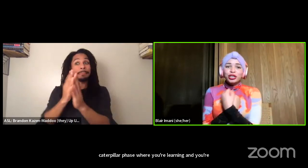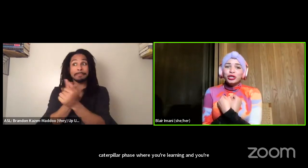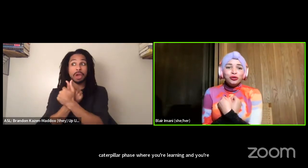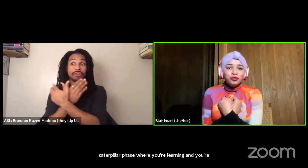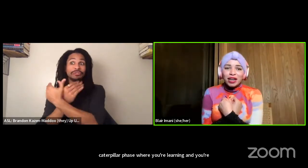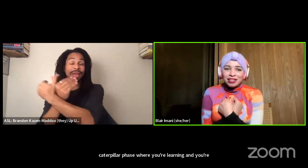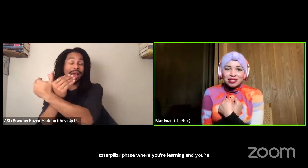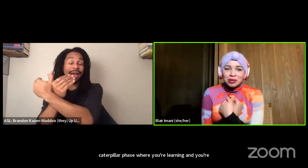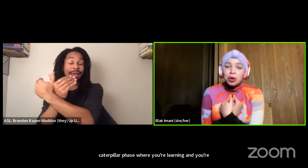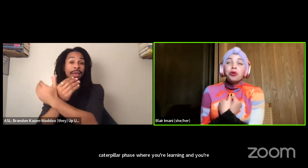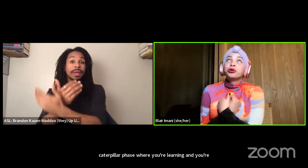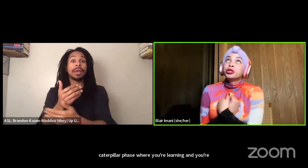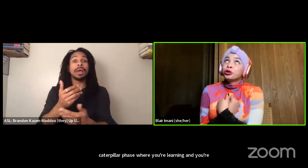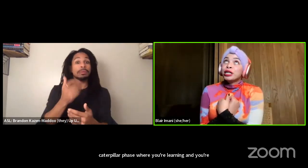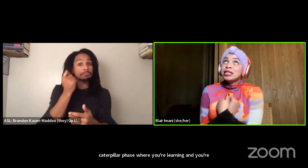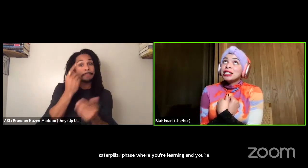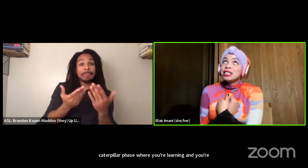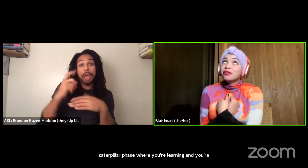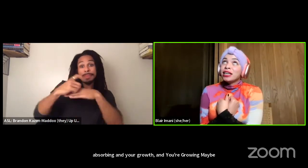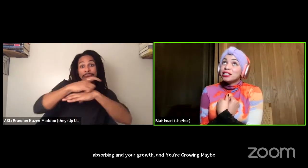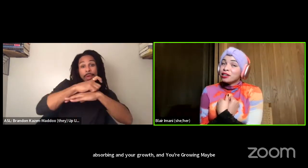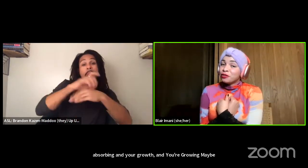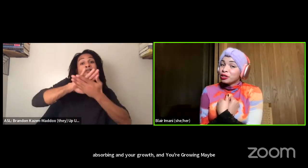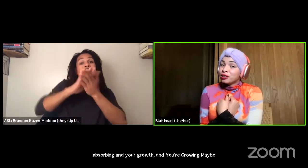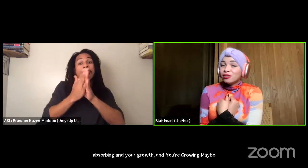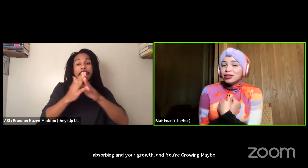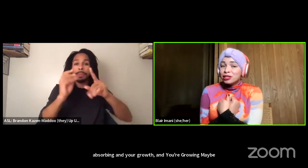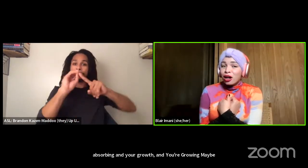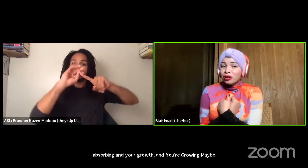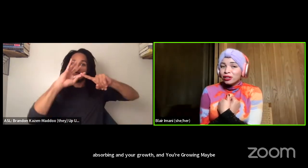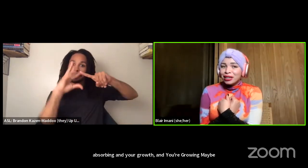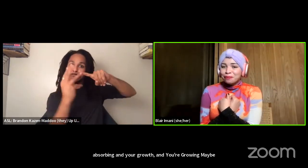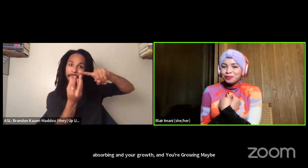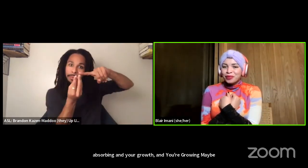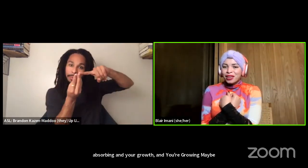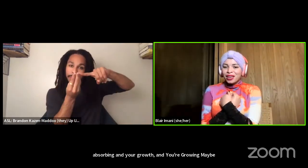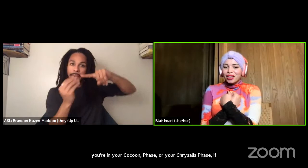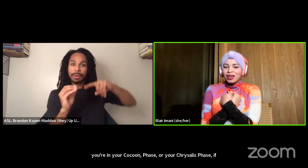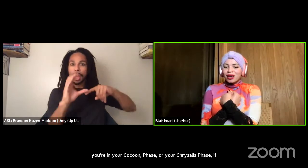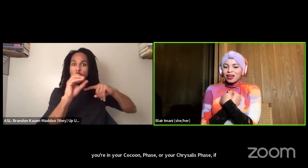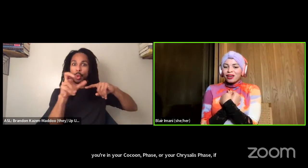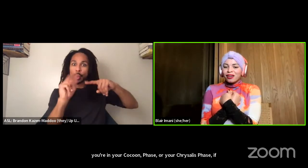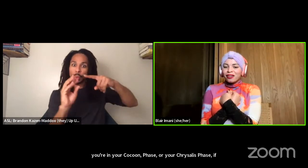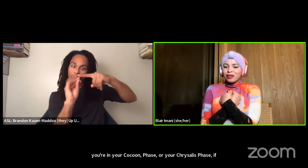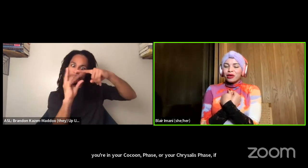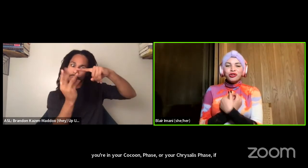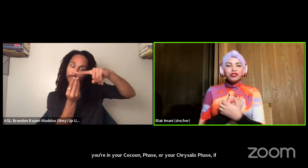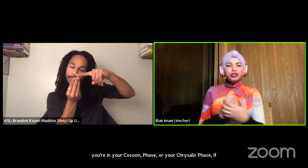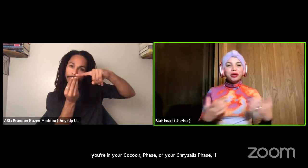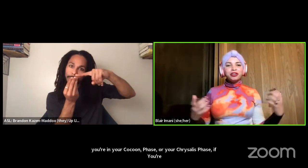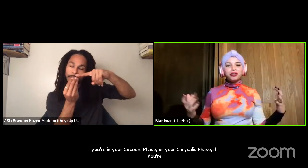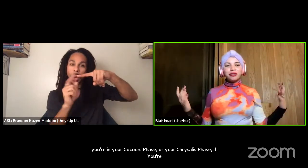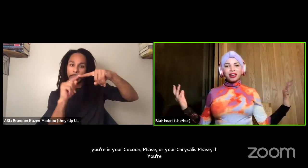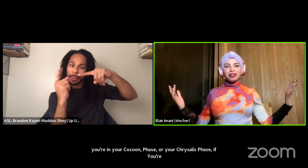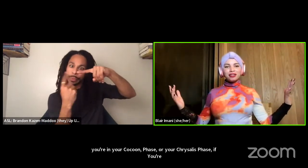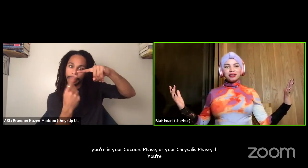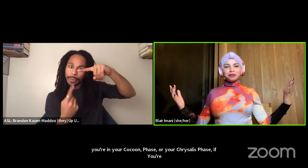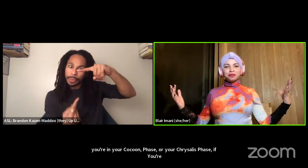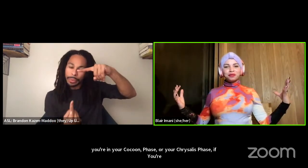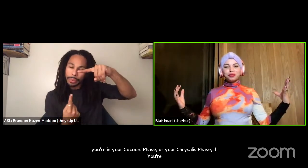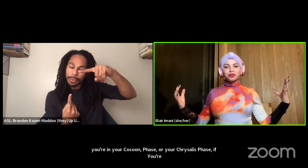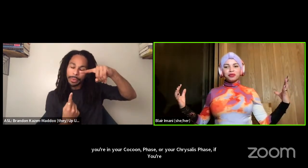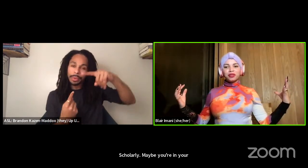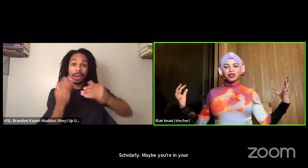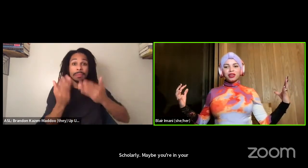Maybe you're in your cocoon phase, or your chrysalis phase, if you're scholarly. Maybe you're in your butterfly